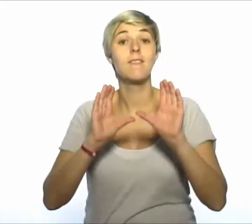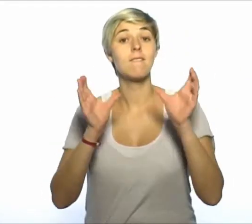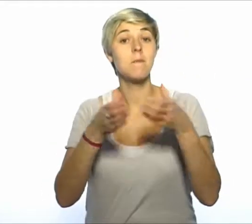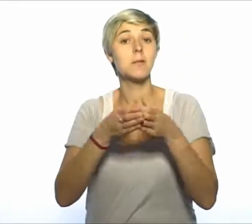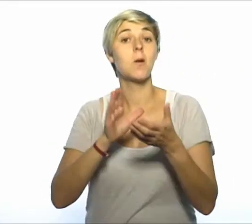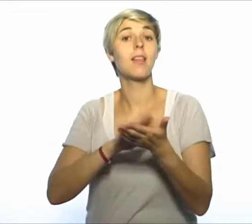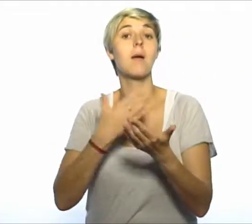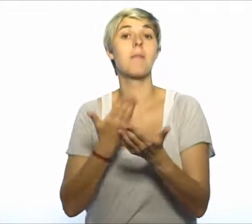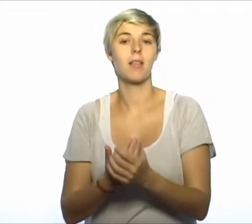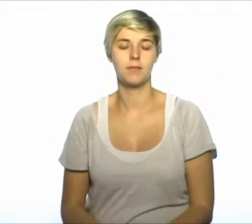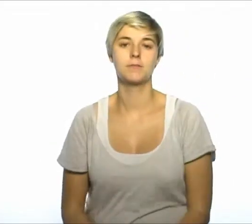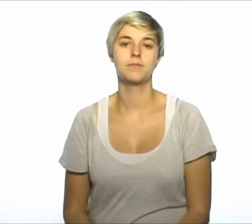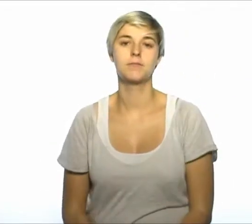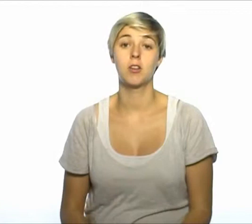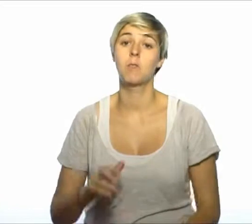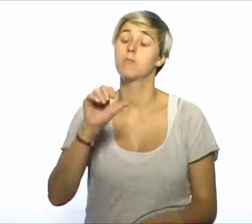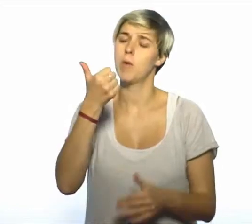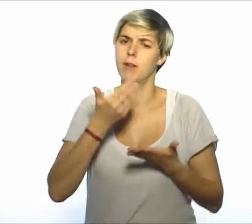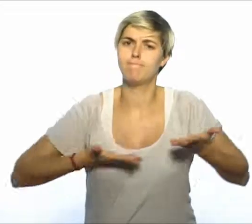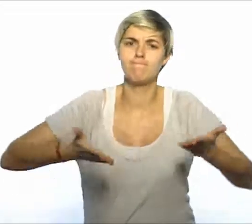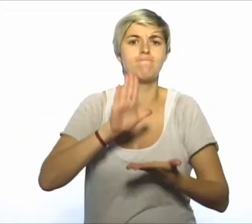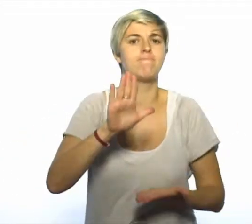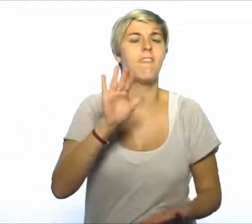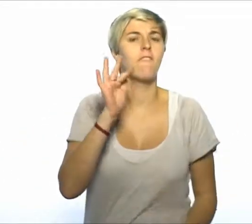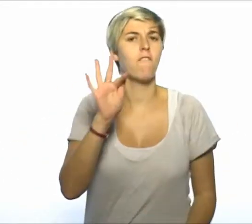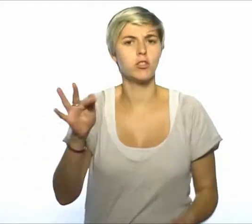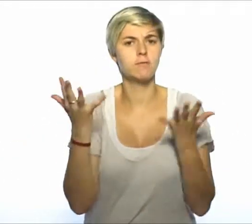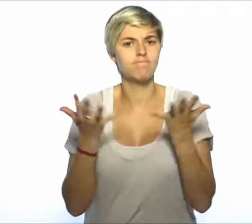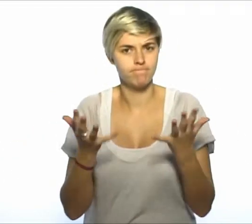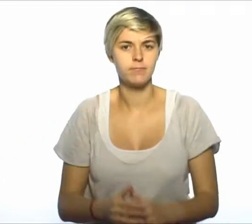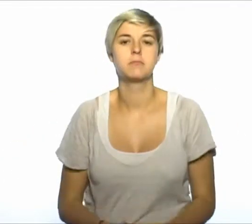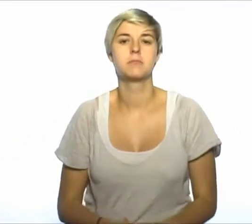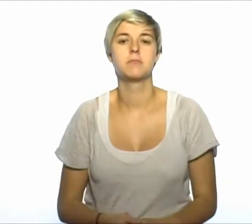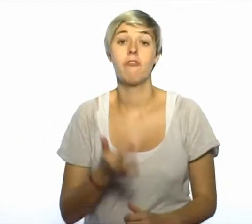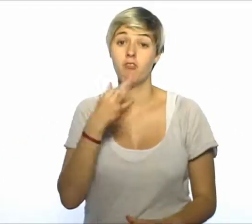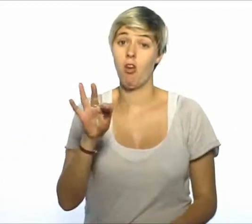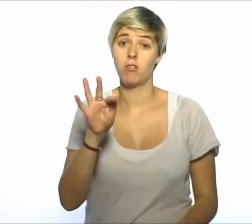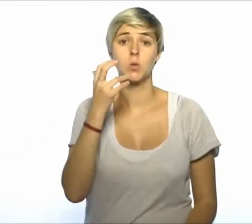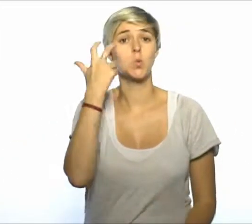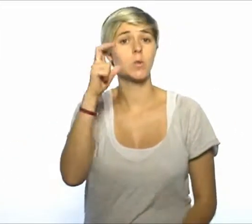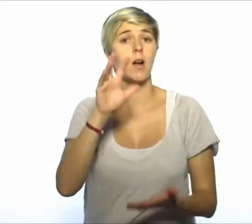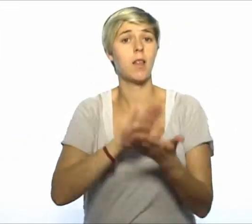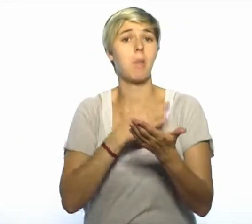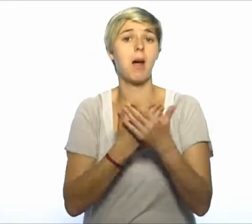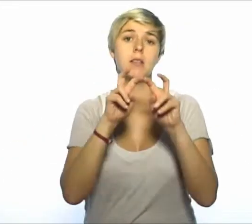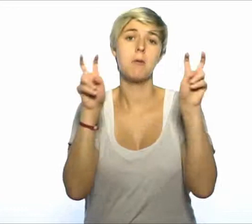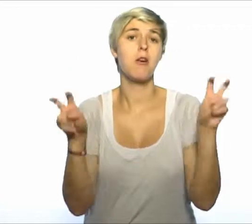alone. Now the interpreters training programs. Here is the situation in France. There are